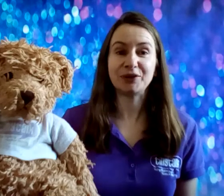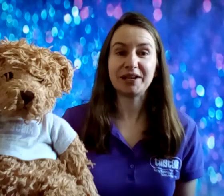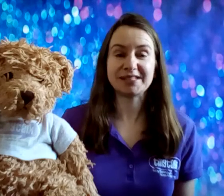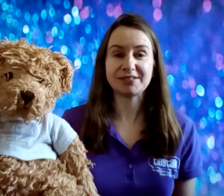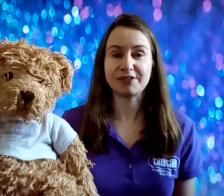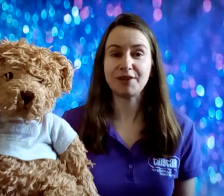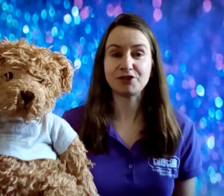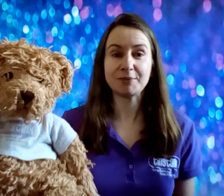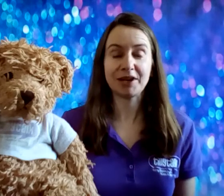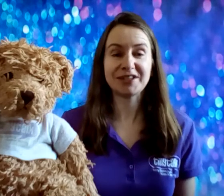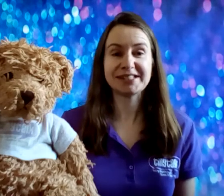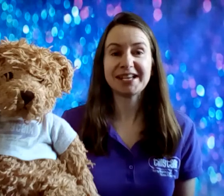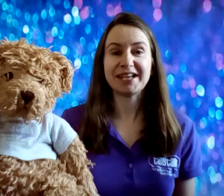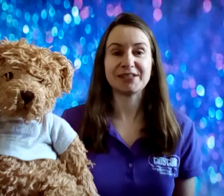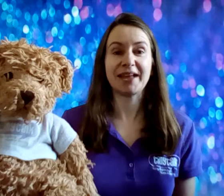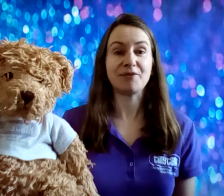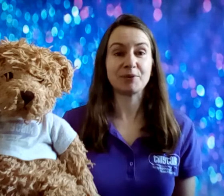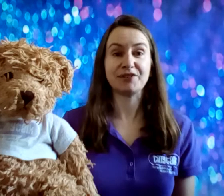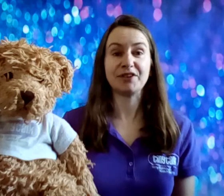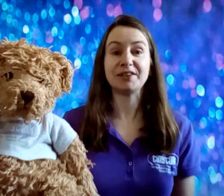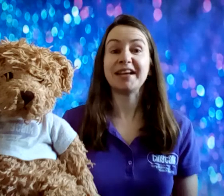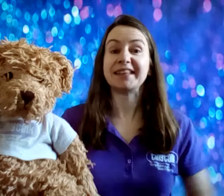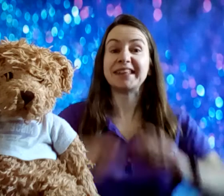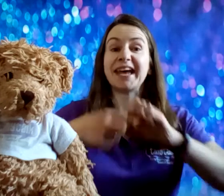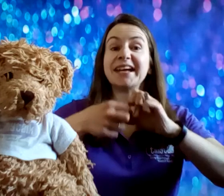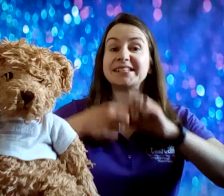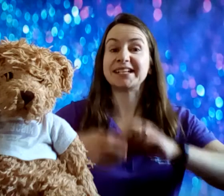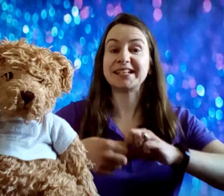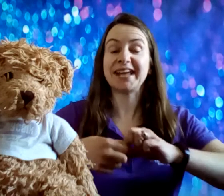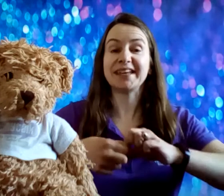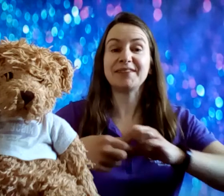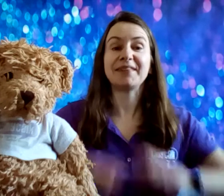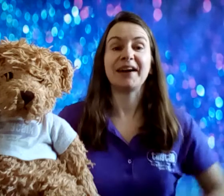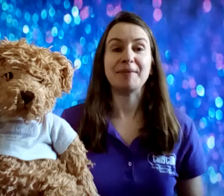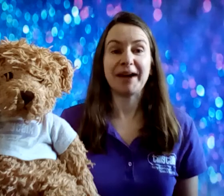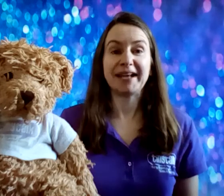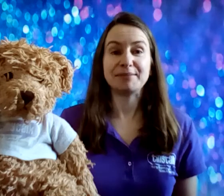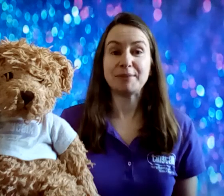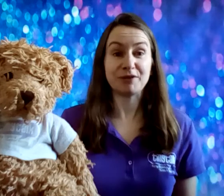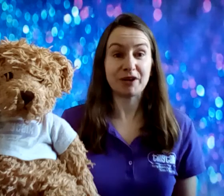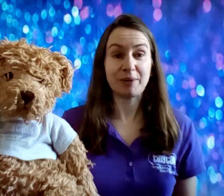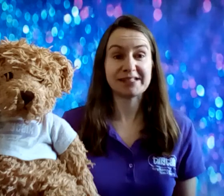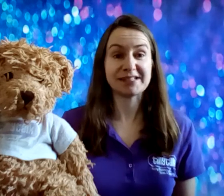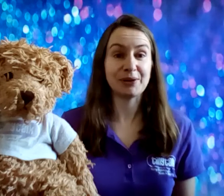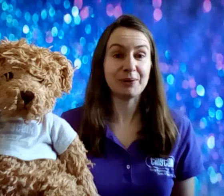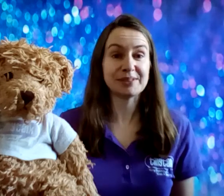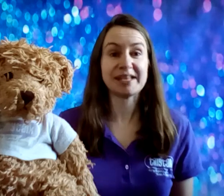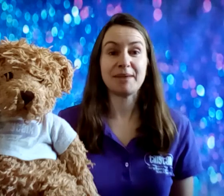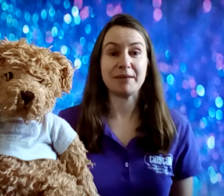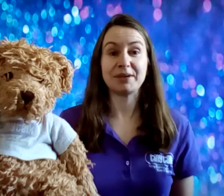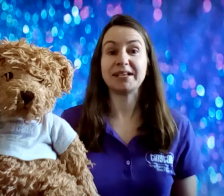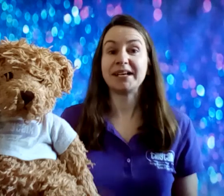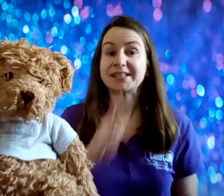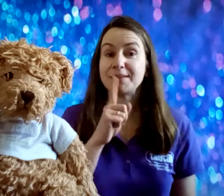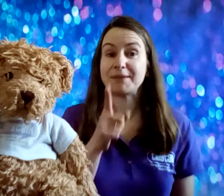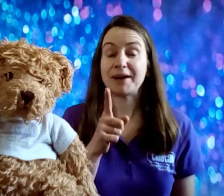online live stream classes so that everyone can feel that they're together. And people can request songs, people can tell me about